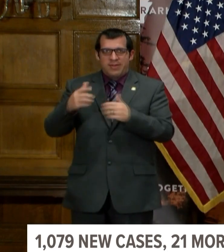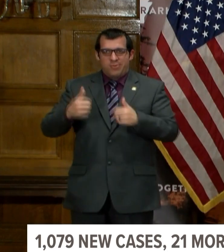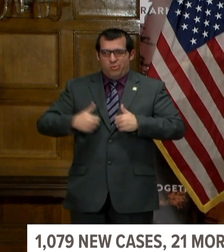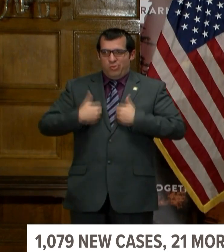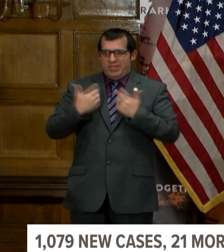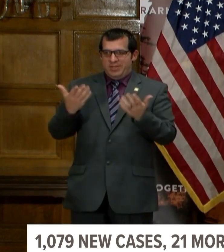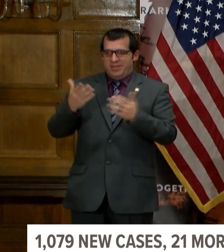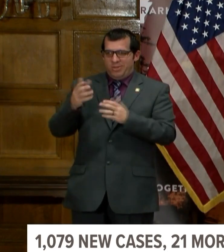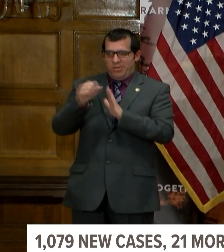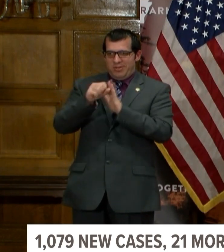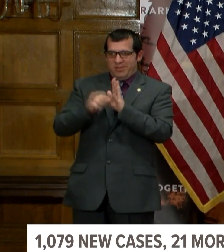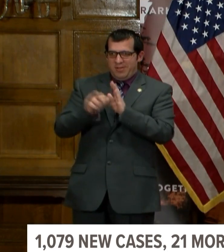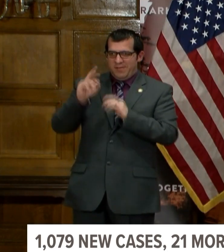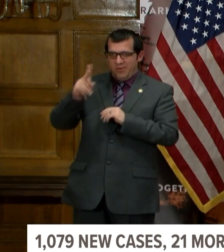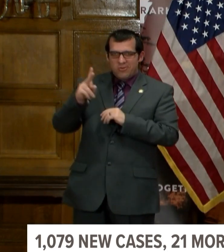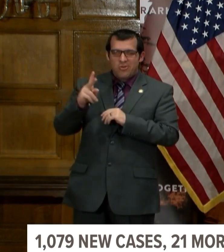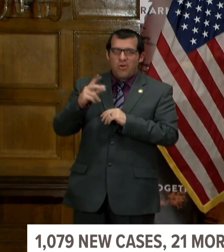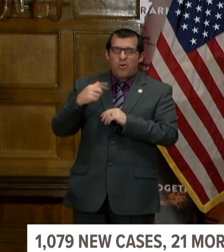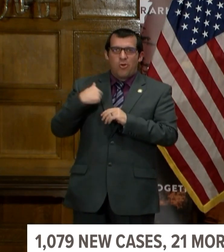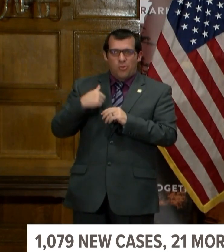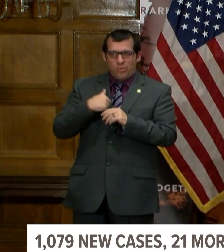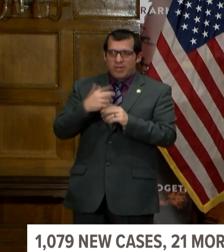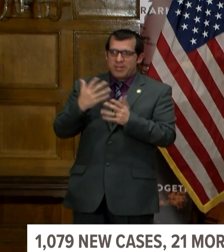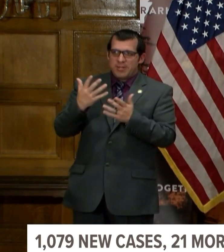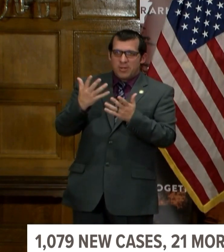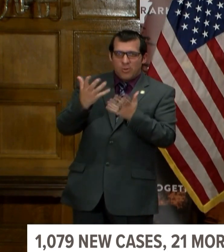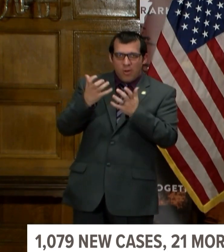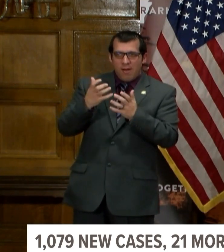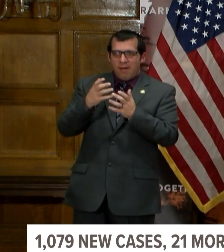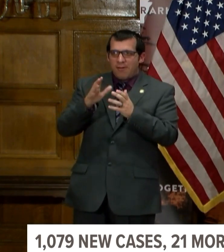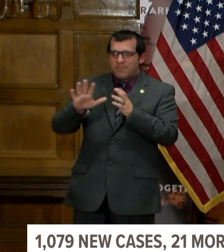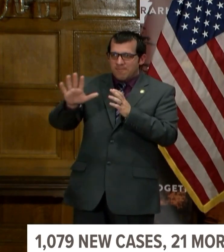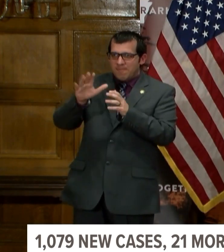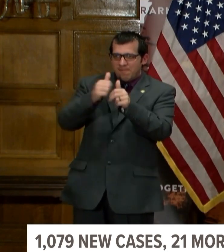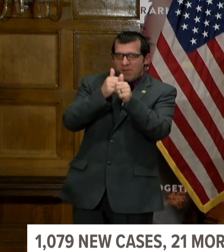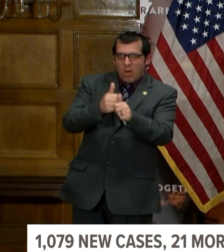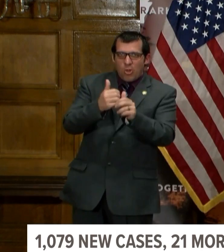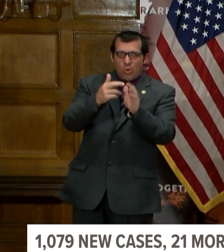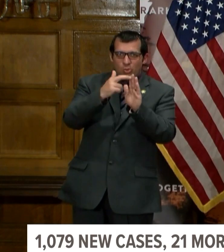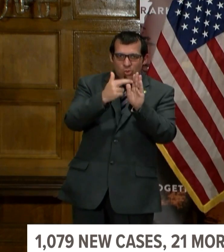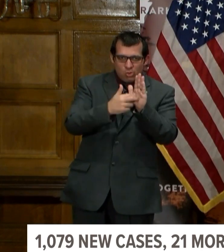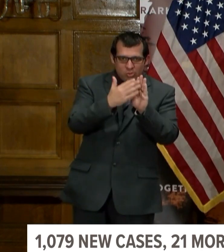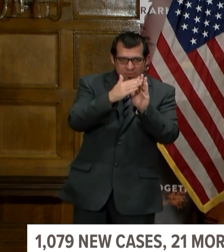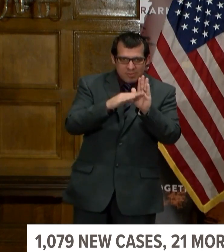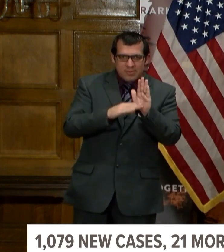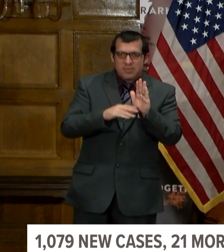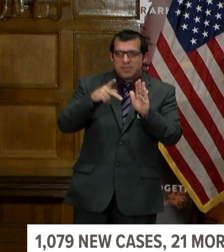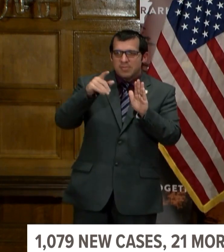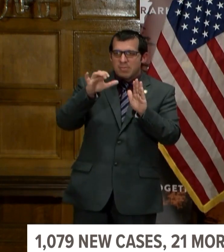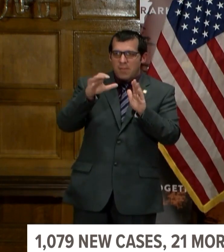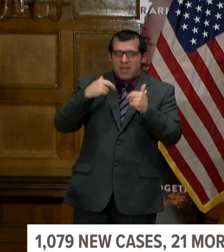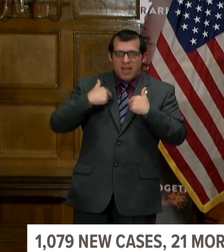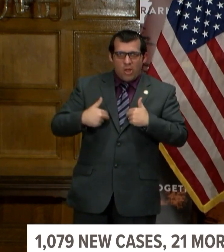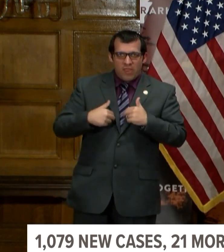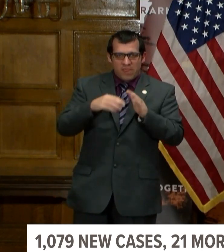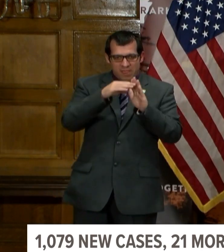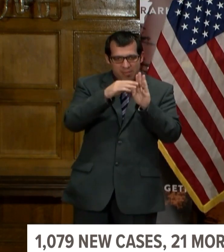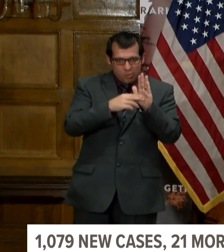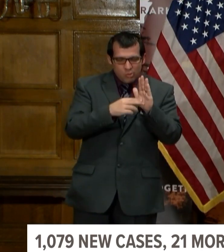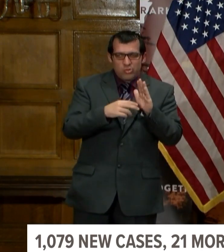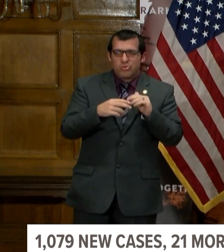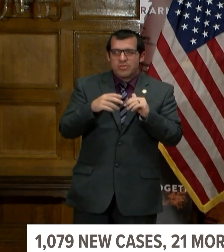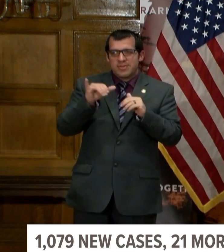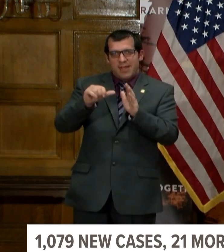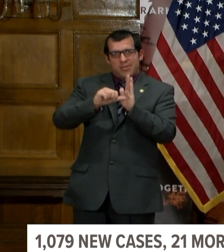can ask for compliance with the public health guidelines and continue to stress that, which is